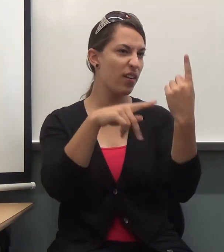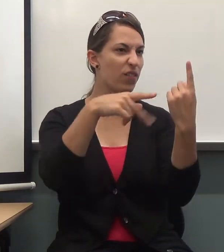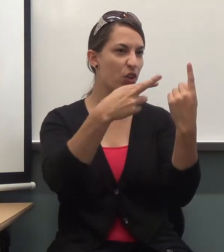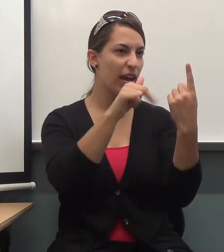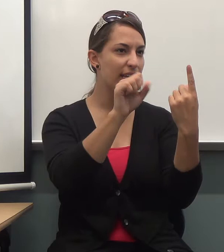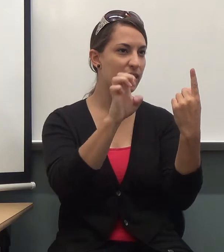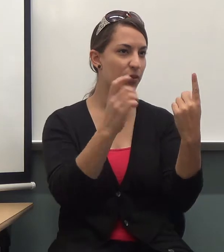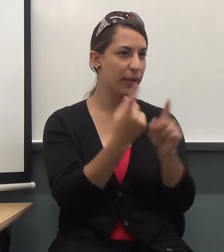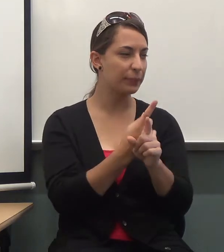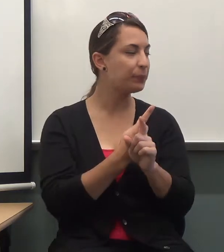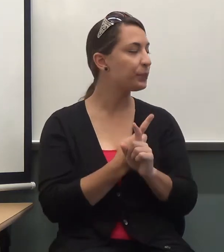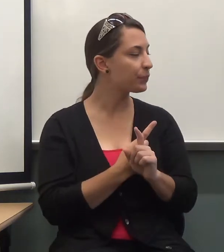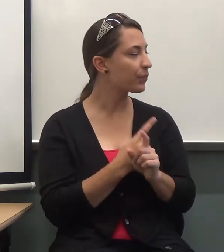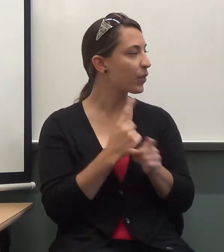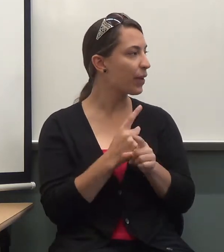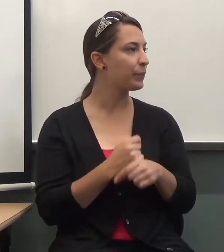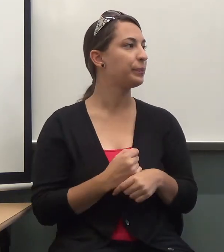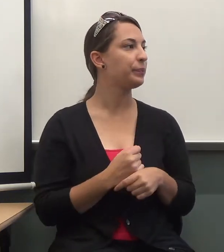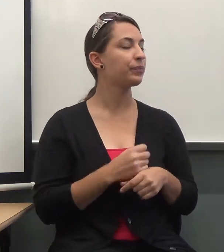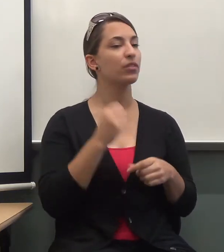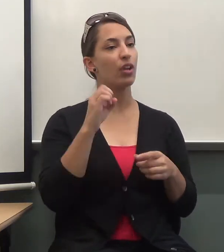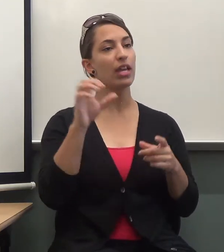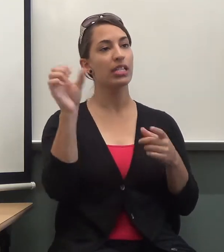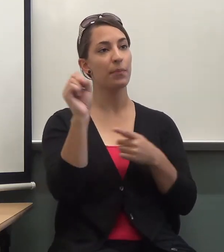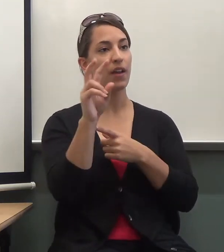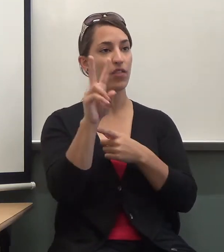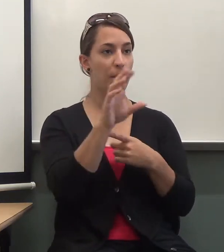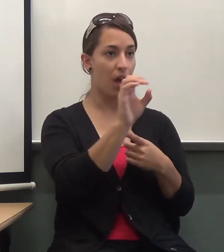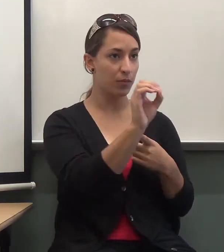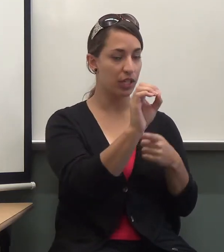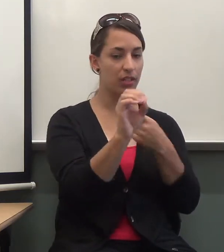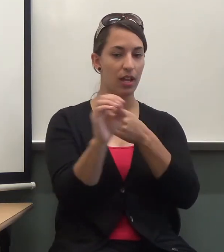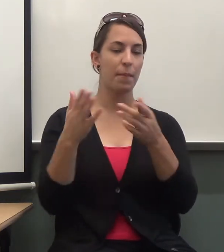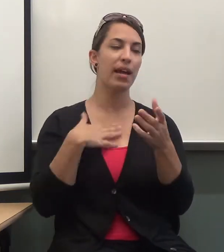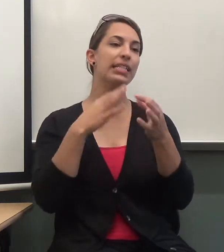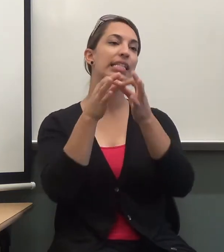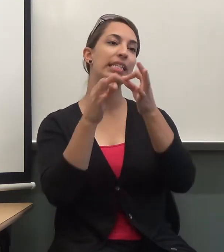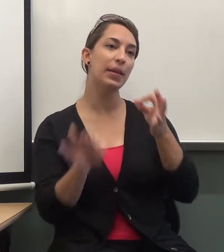Okay. So, subject, verb, and an object is my simple sentence structure.